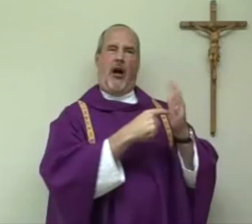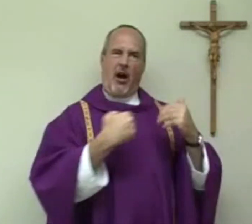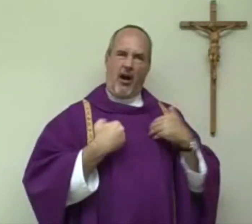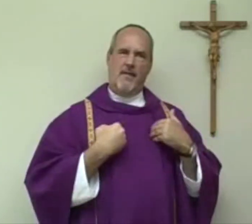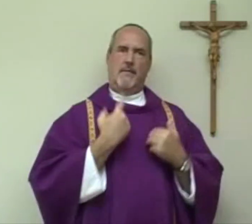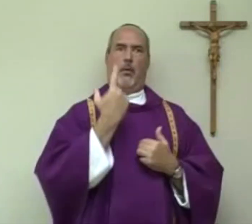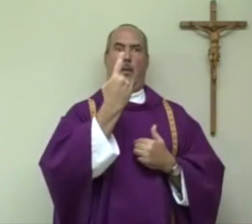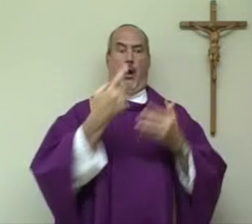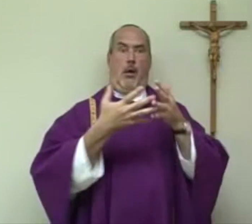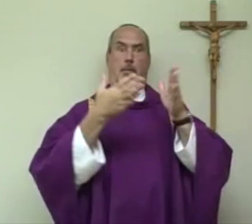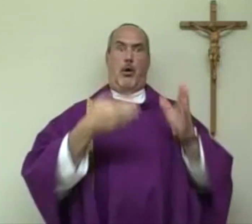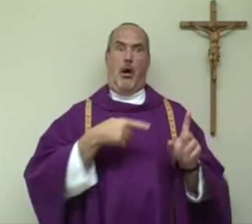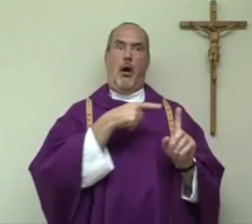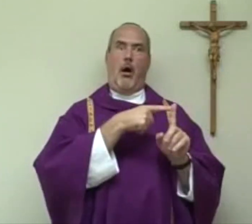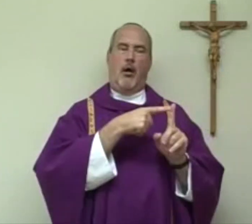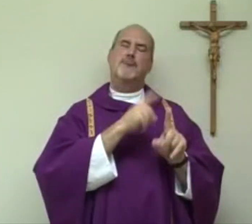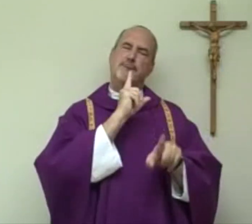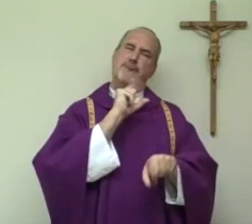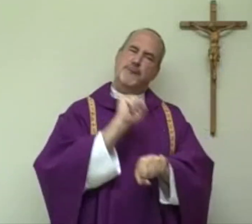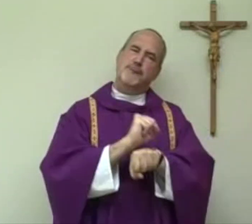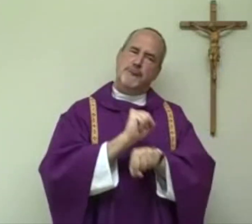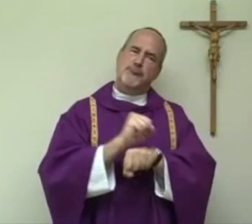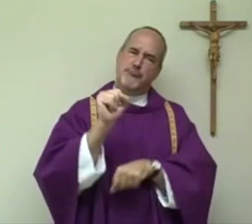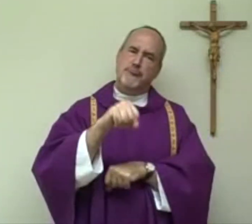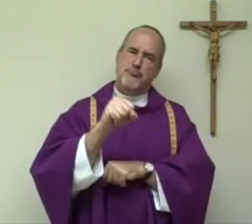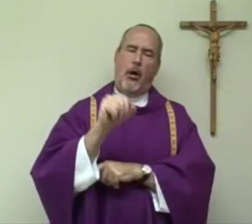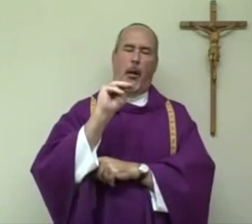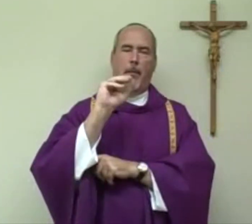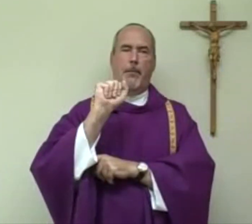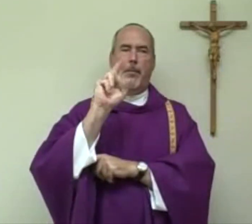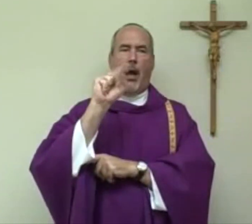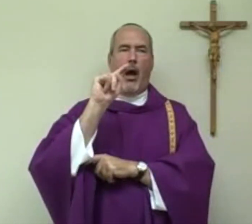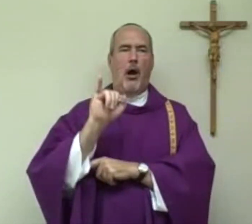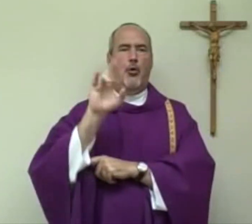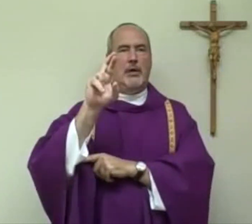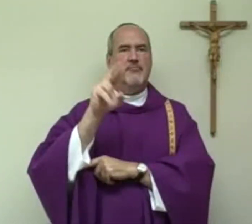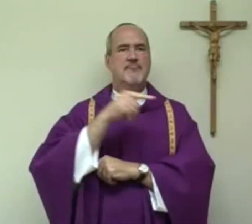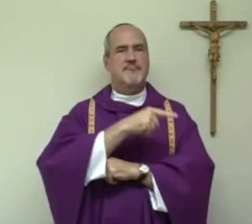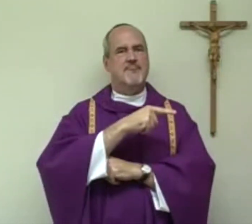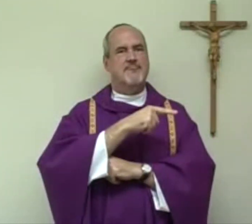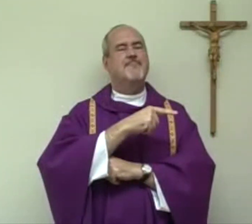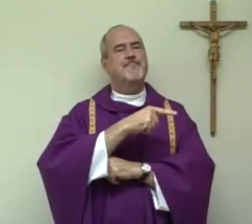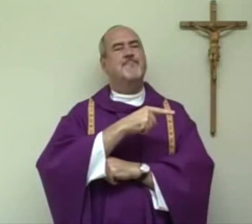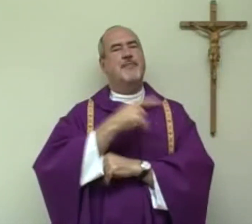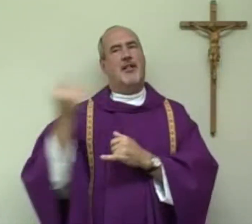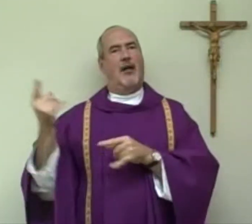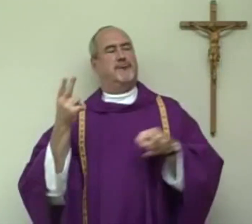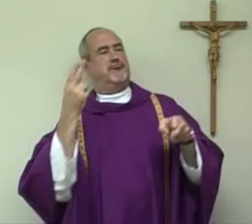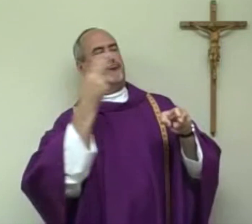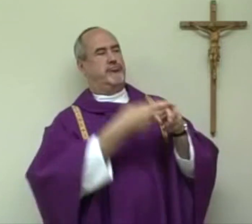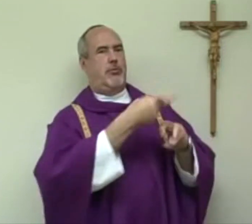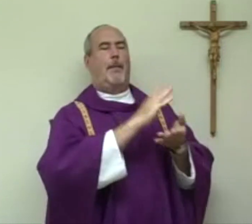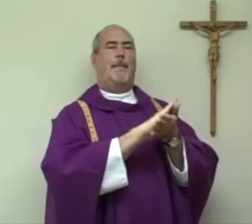the Vatican recognized that there was one American who truly was a martyr